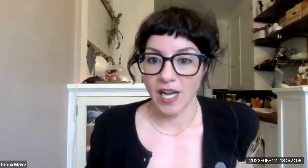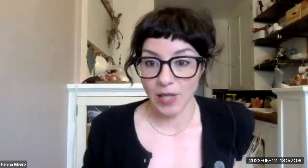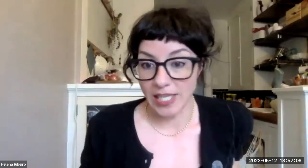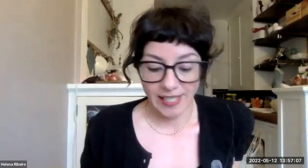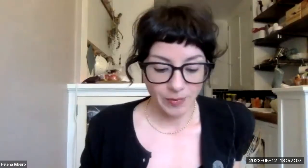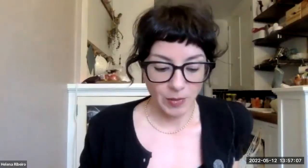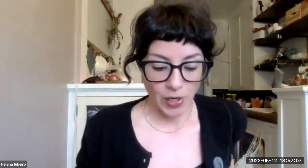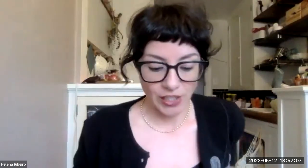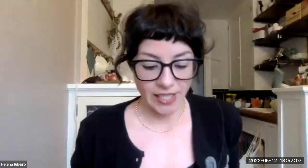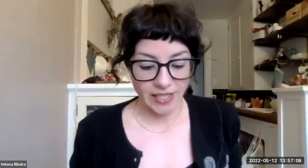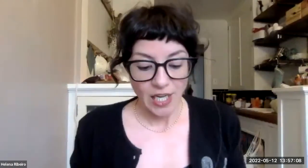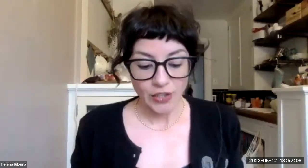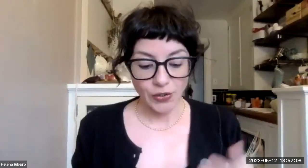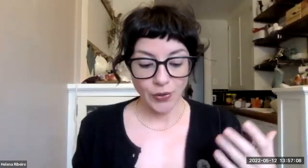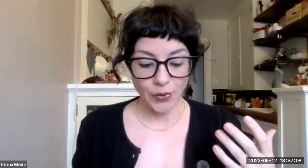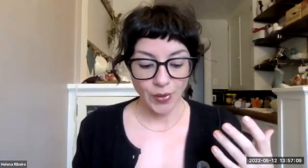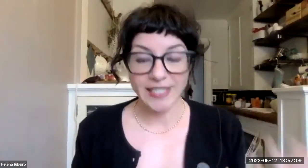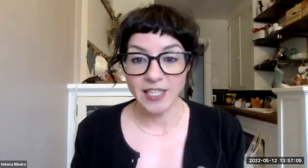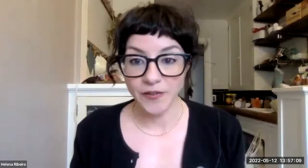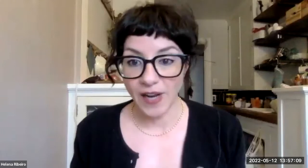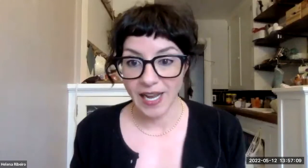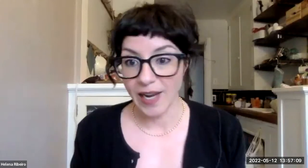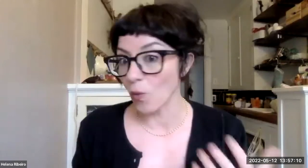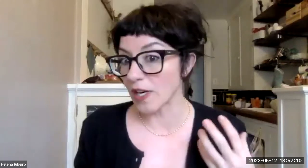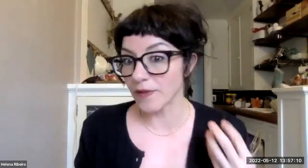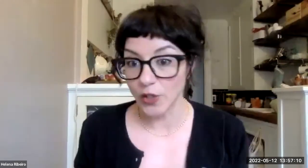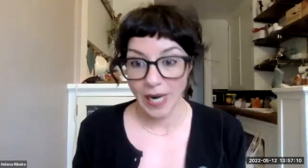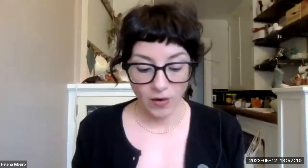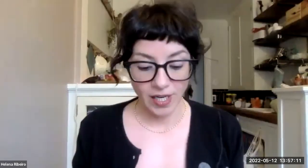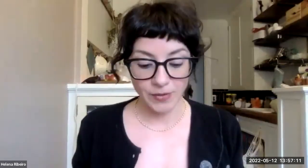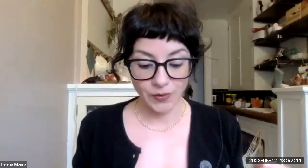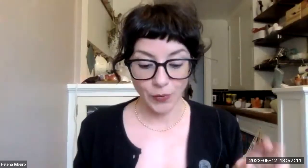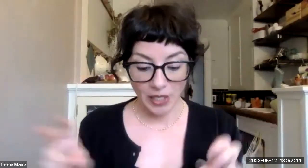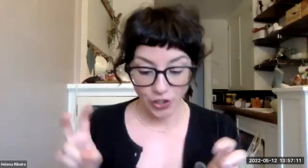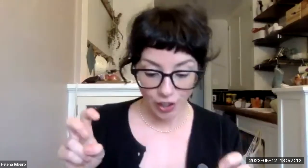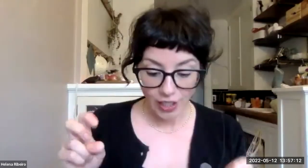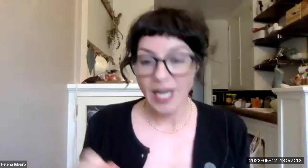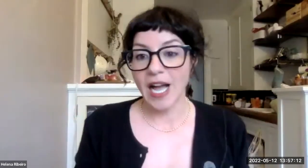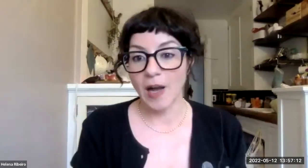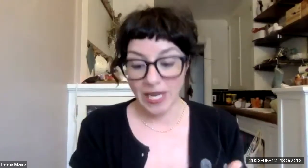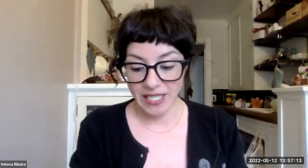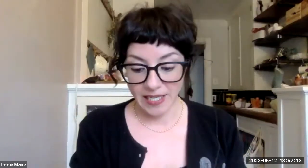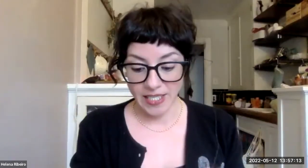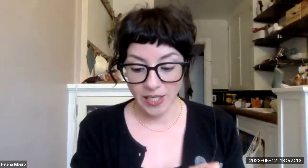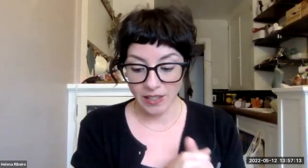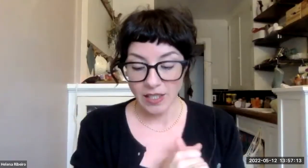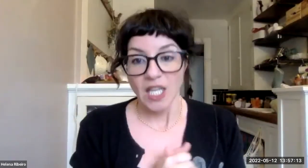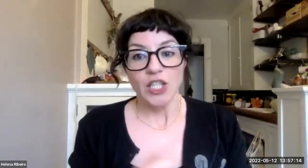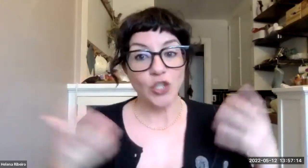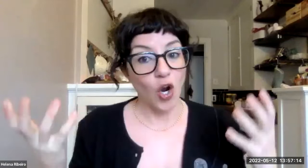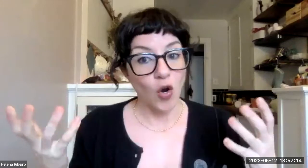developing an assessment project to identify one of the new outcomes to measure by the end of the